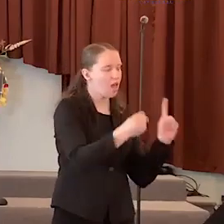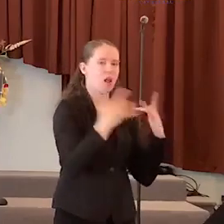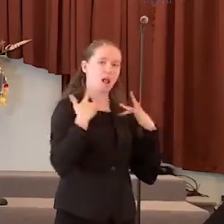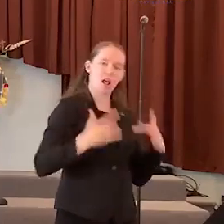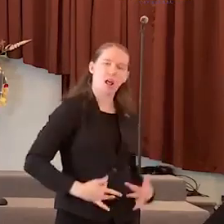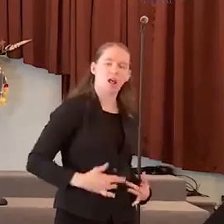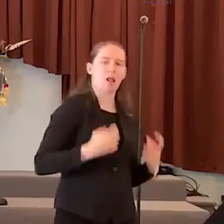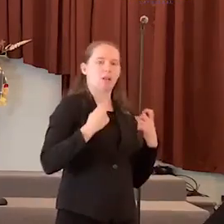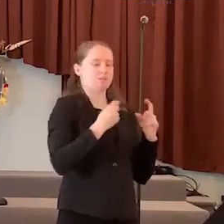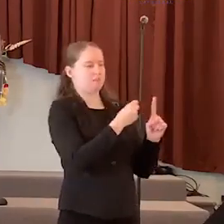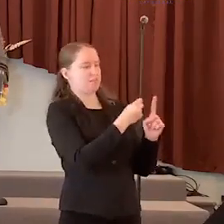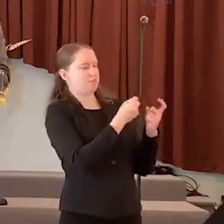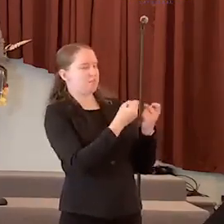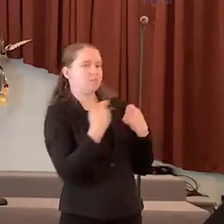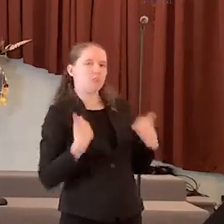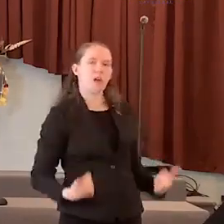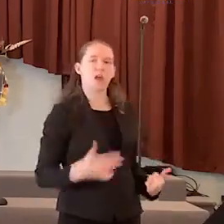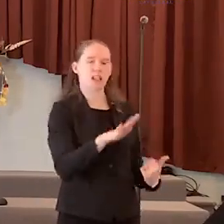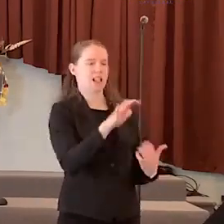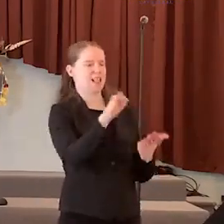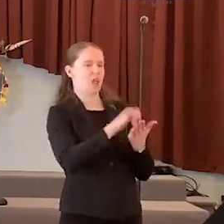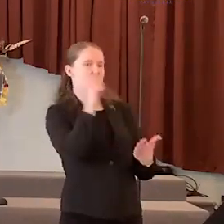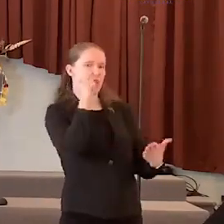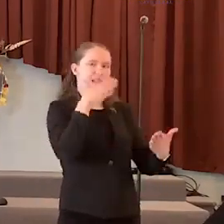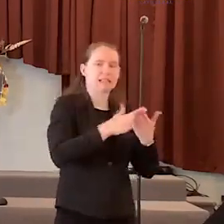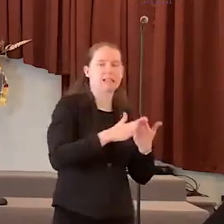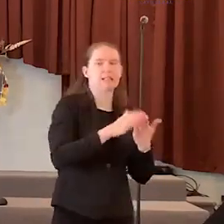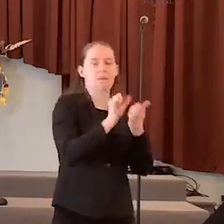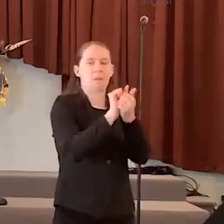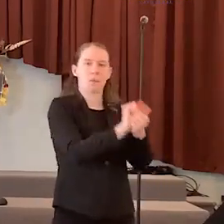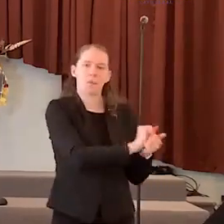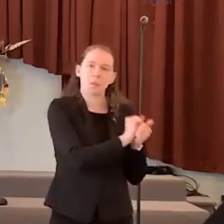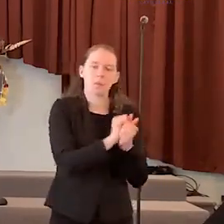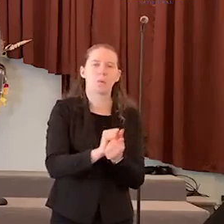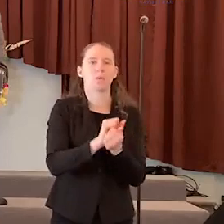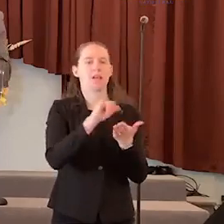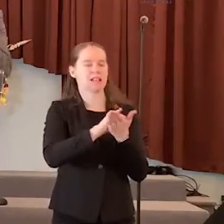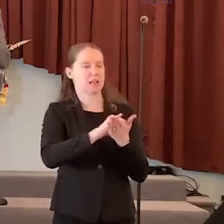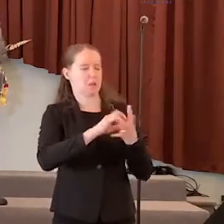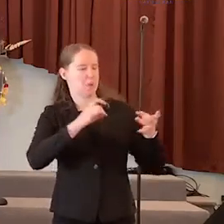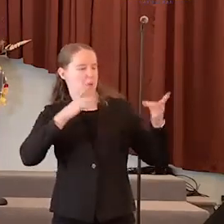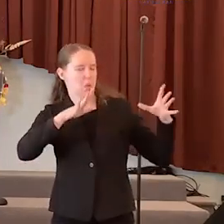Yes, he survived slavery. Come on, sir. He survived bigotry.